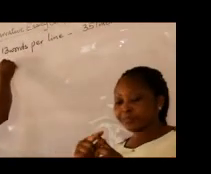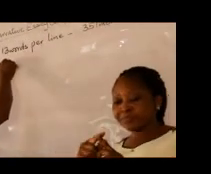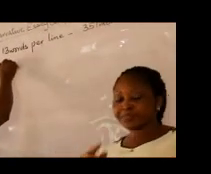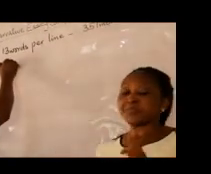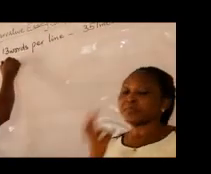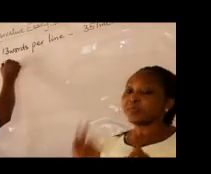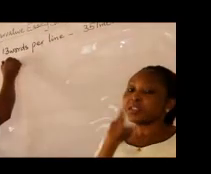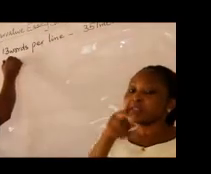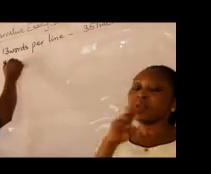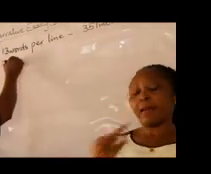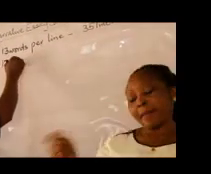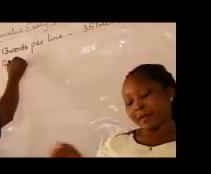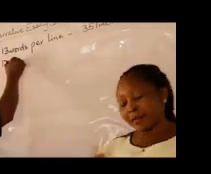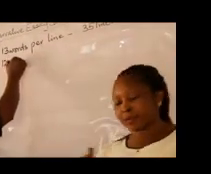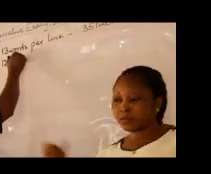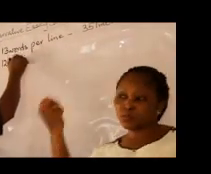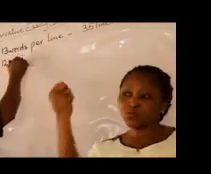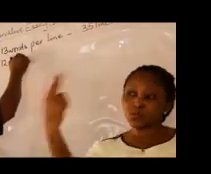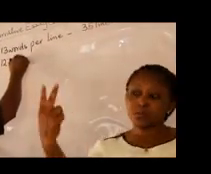words,